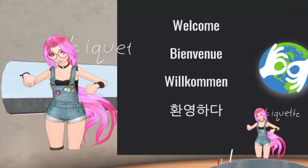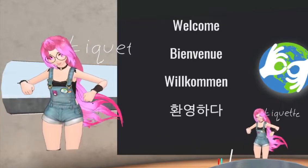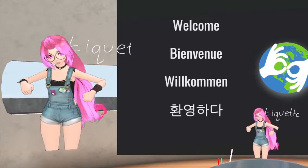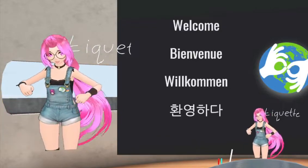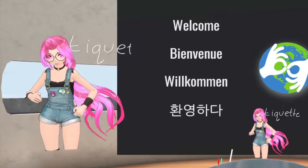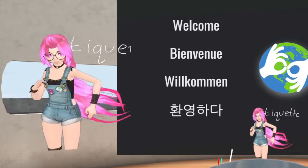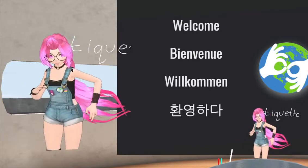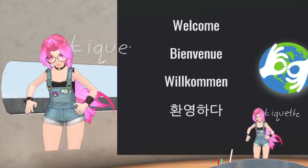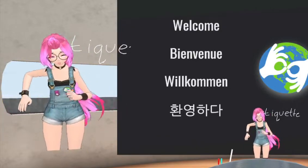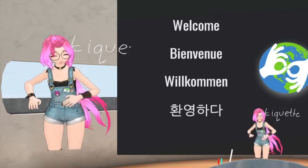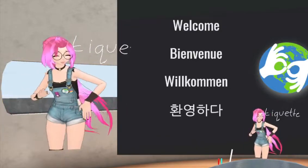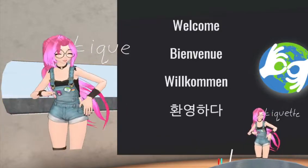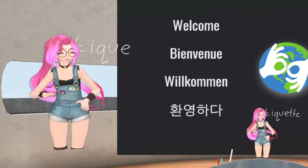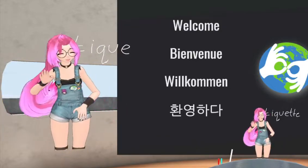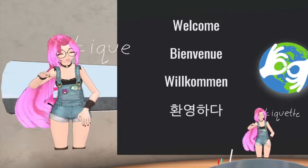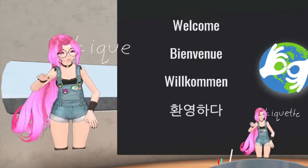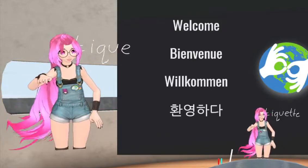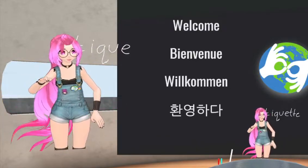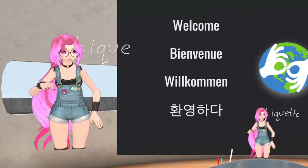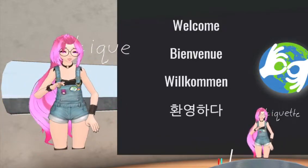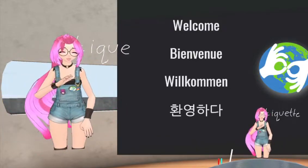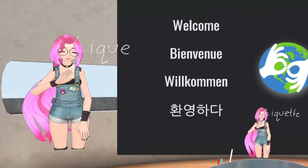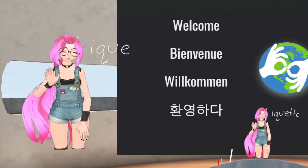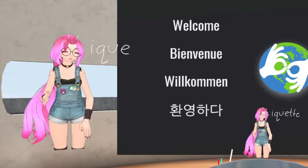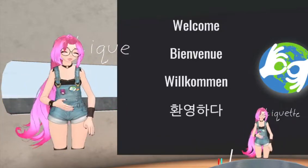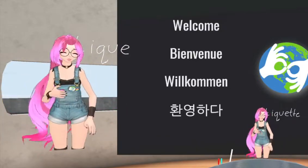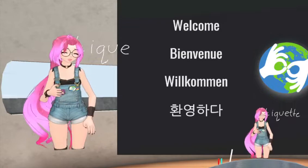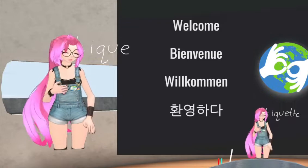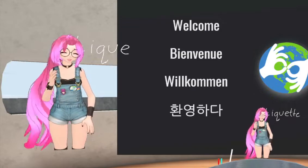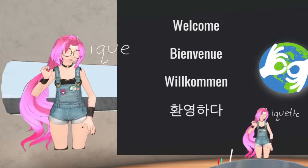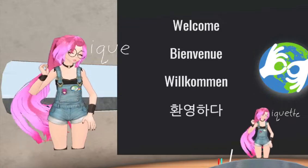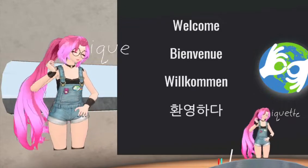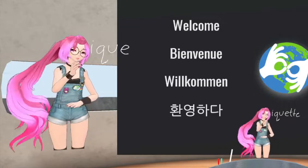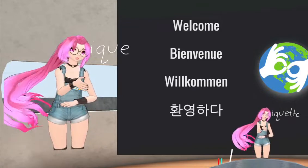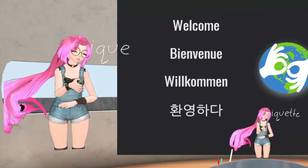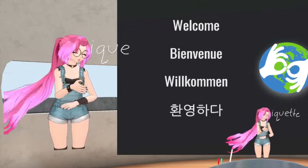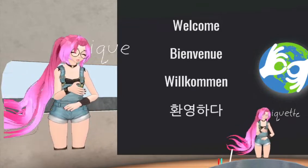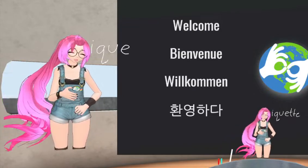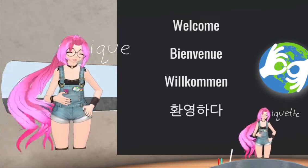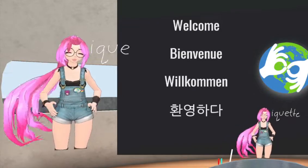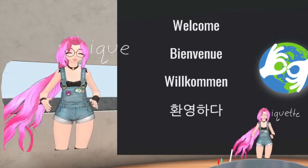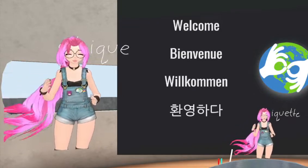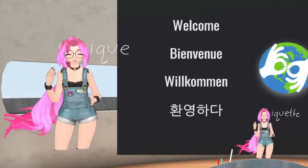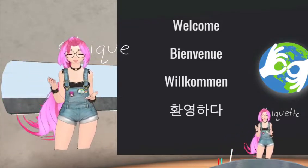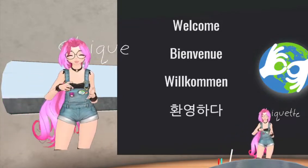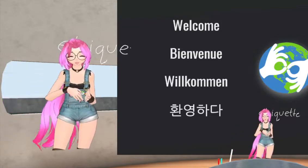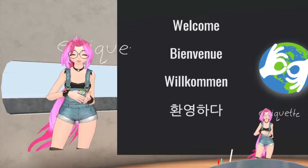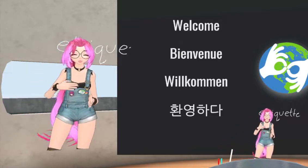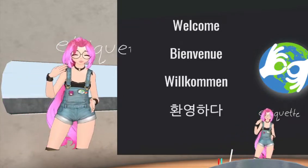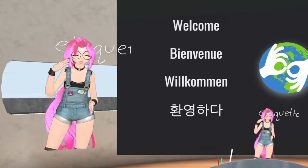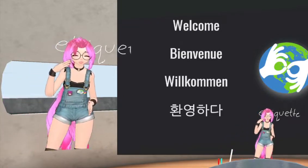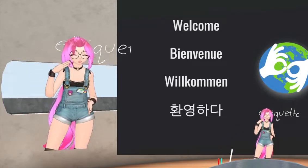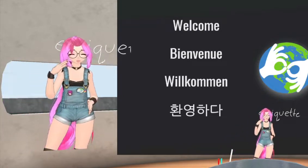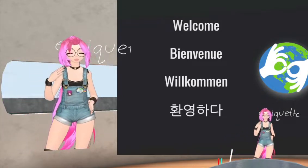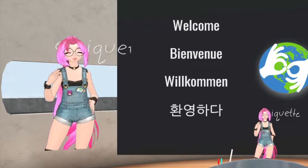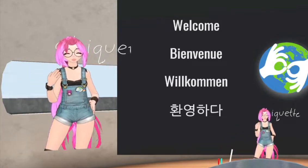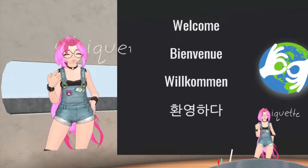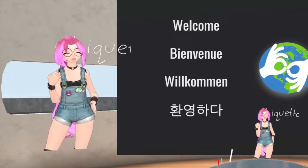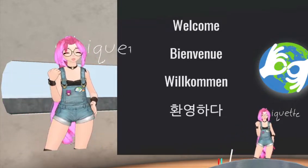to learn. I'd say the only time that it'd be rude is if they're having a private conversation. And the way you can tell is like